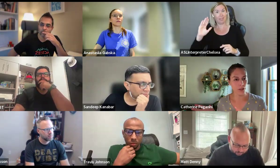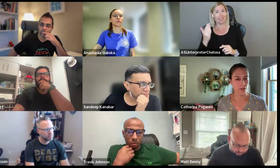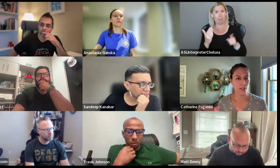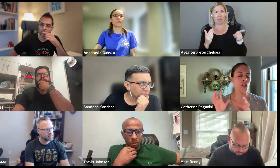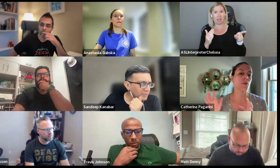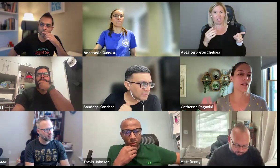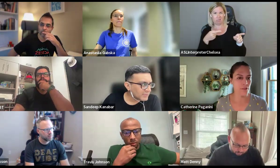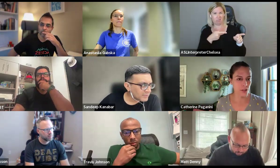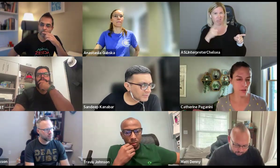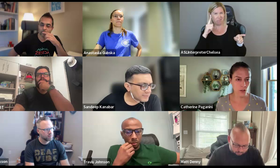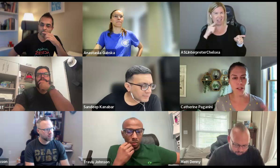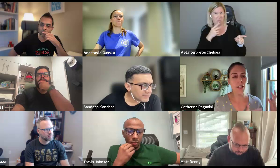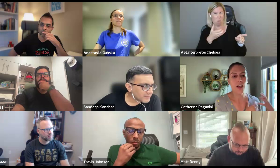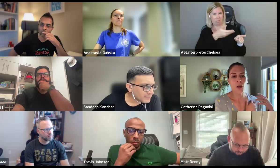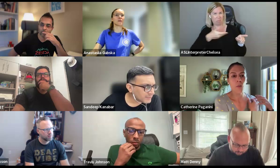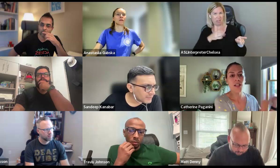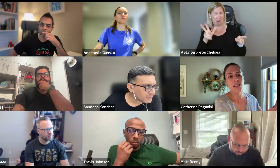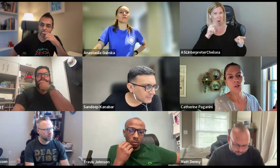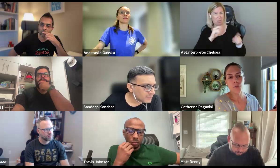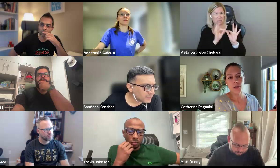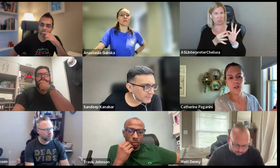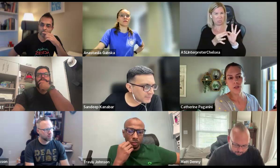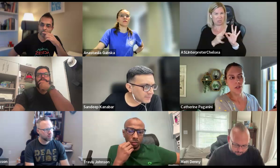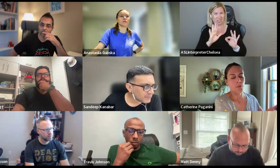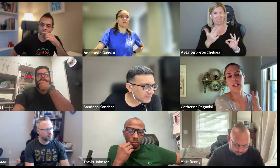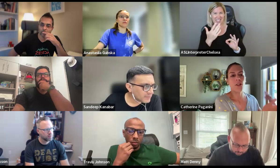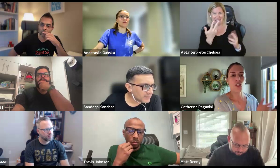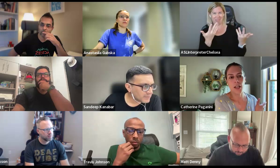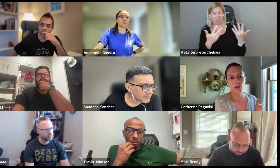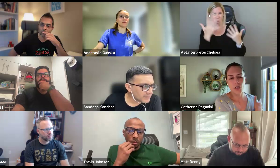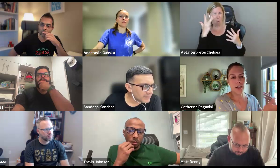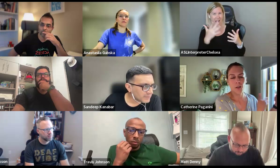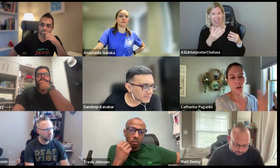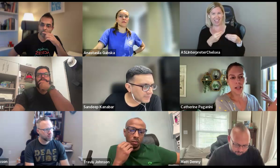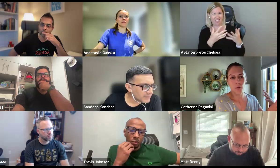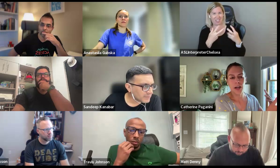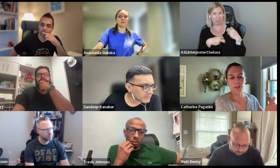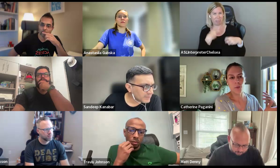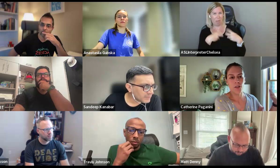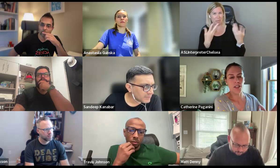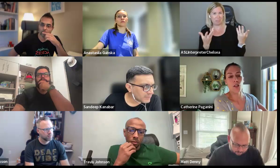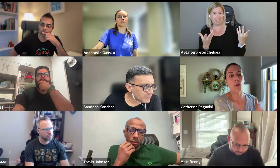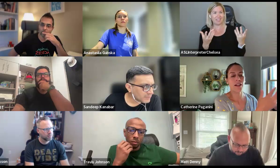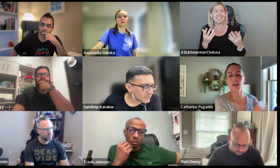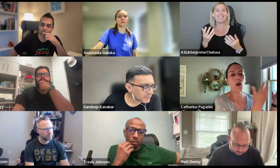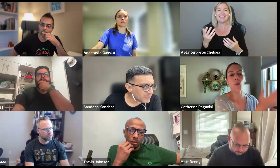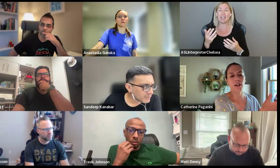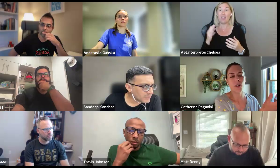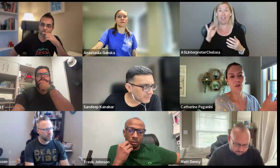interpreter. They're just being difficult. Like we see interpreters being exchanged, like, like wherever, when you see in the UN, no one knows